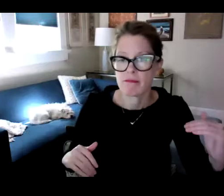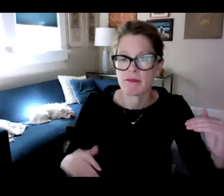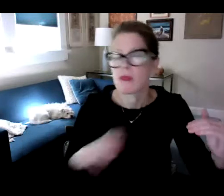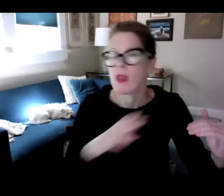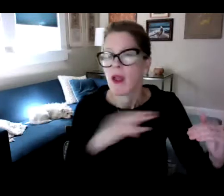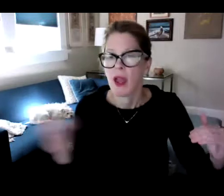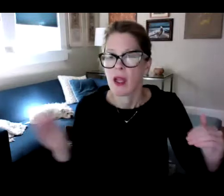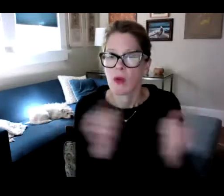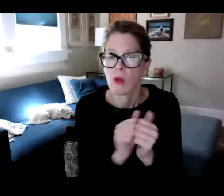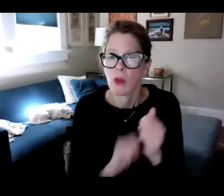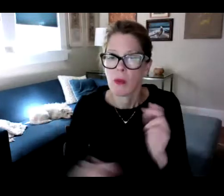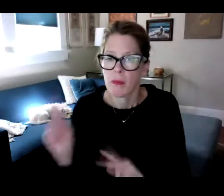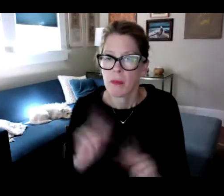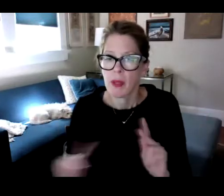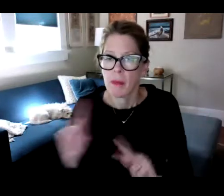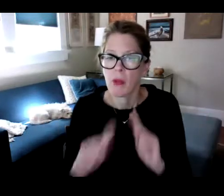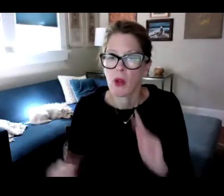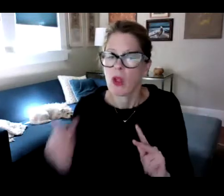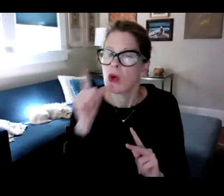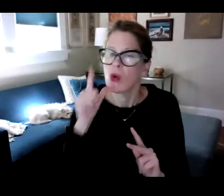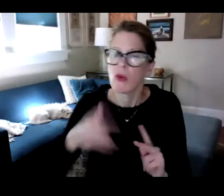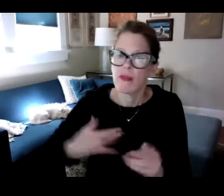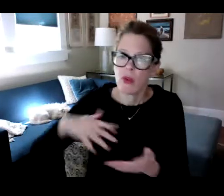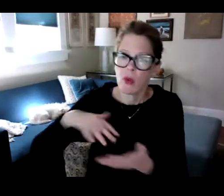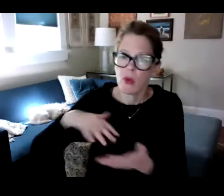has lifted up the lowly.